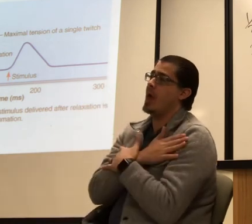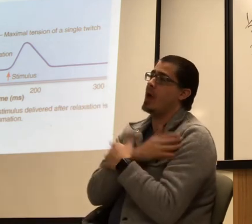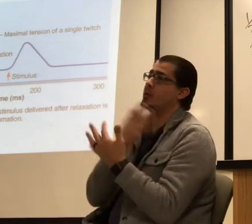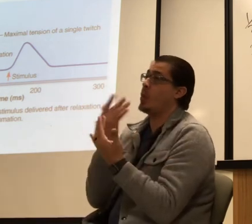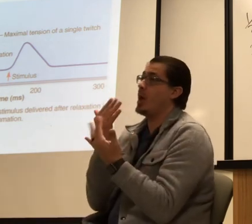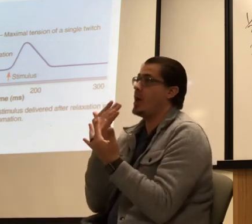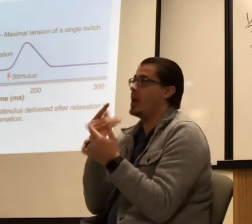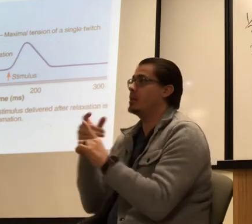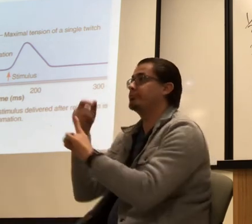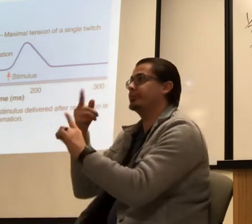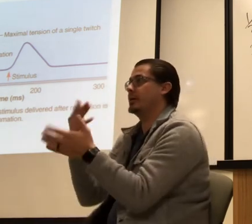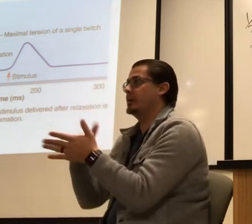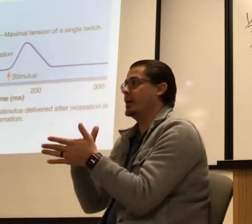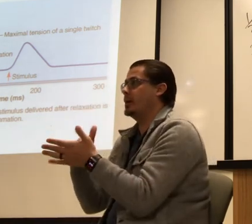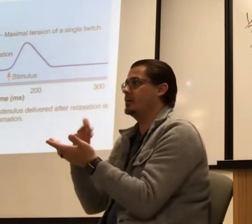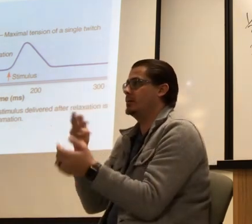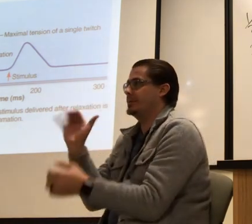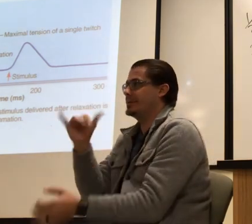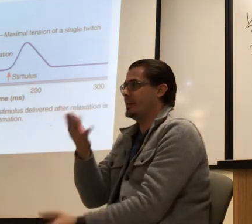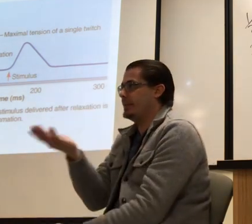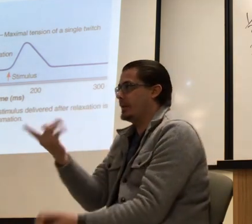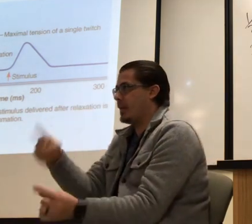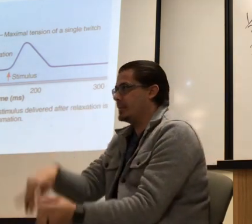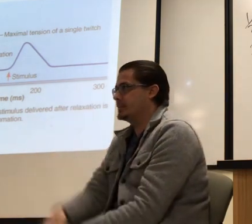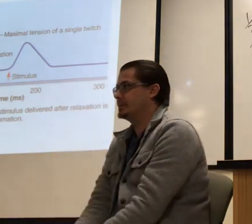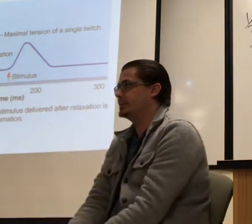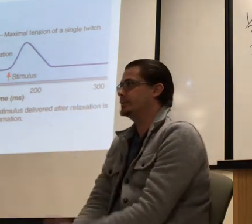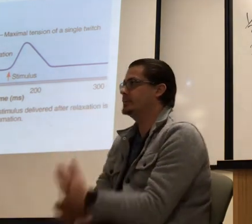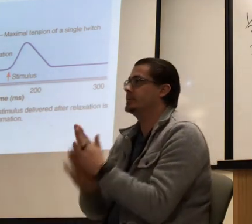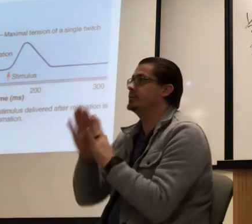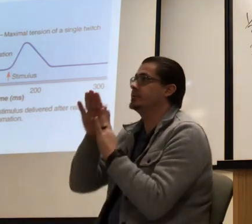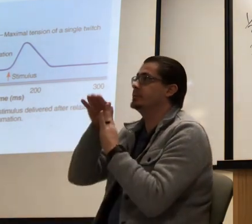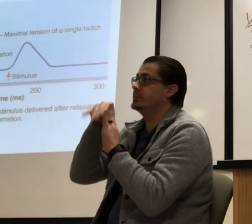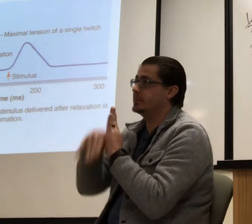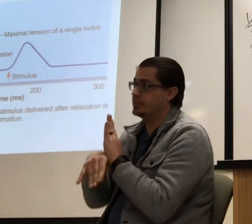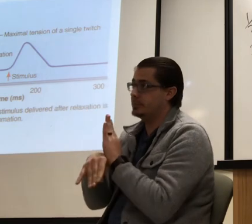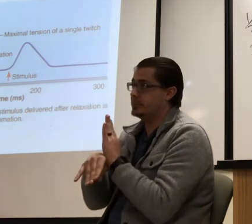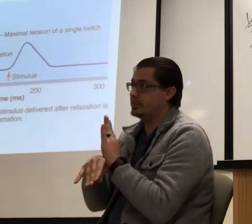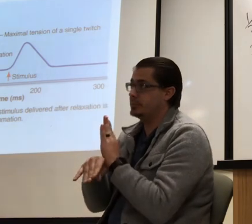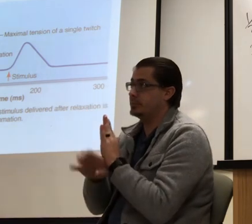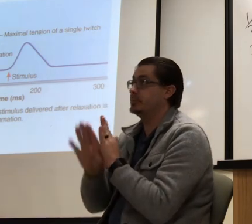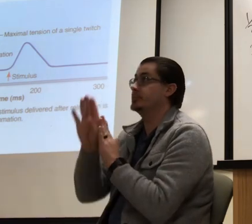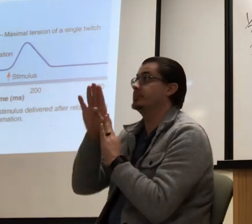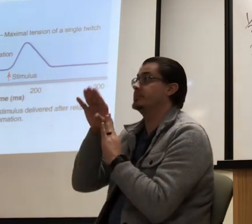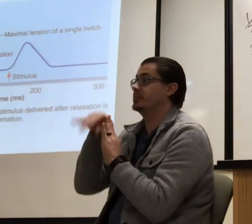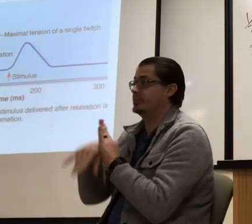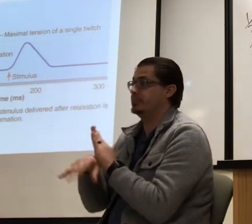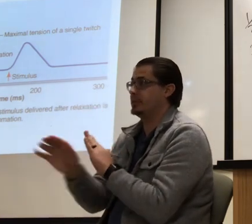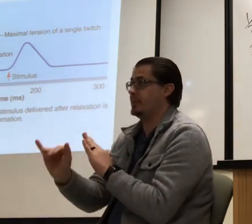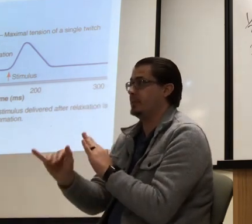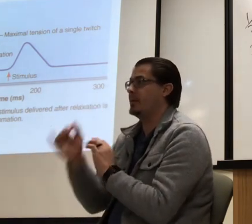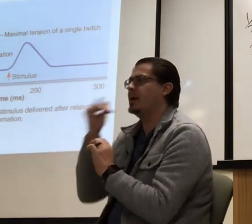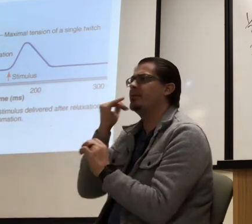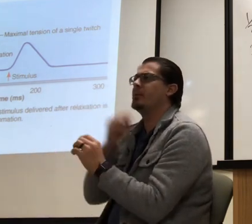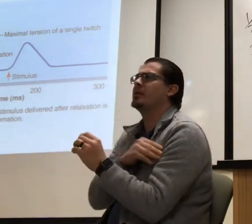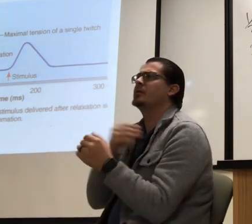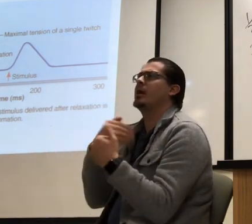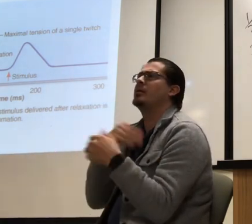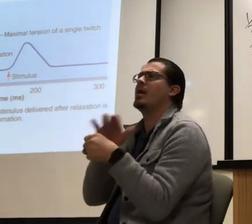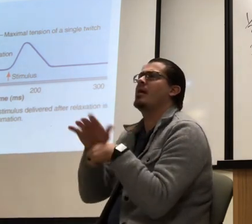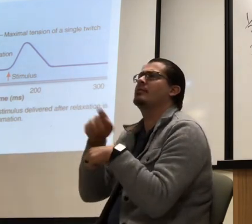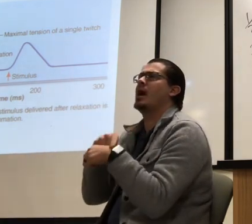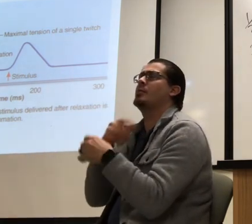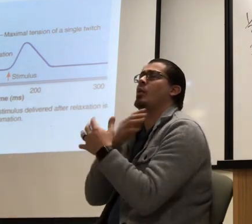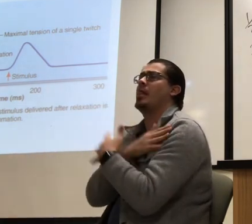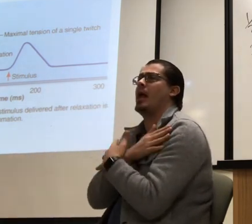again, and you get the same thing. And what they're trying to show you is, if the muscle has time to relax and you